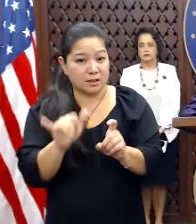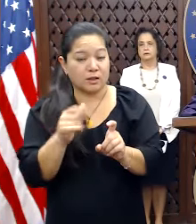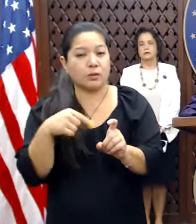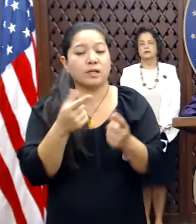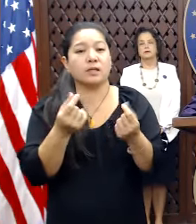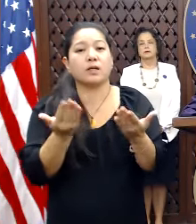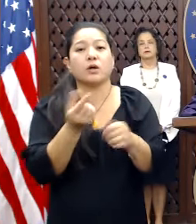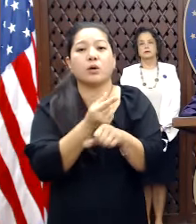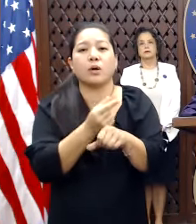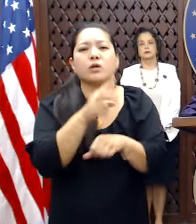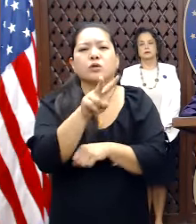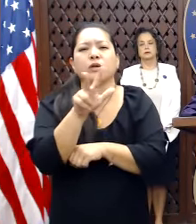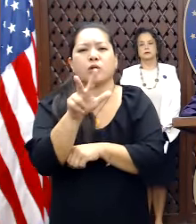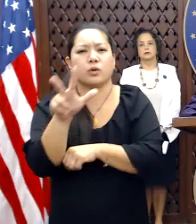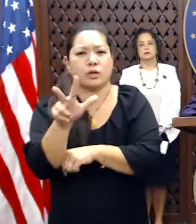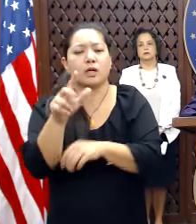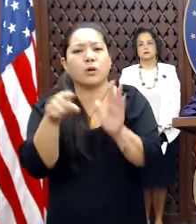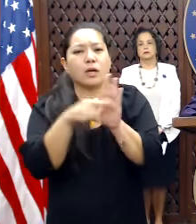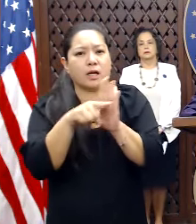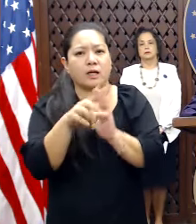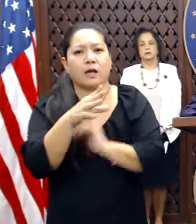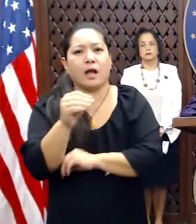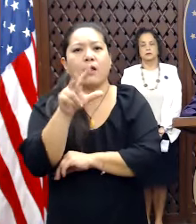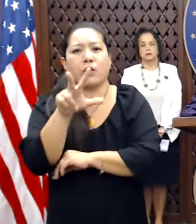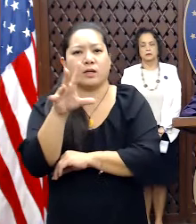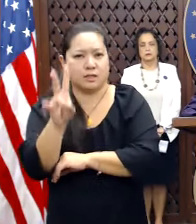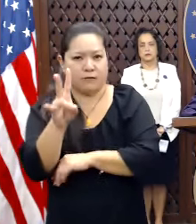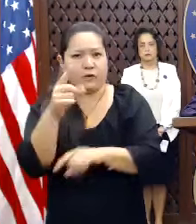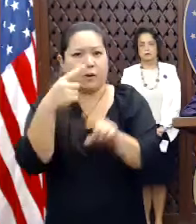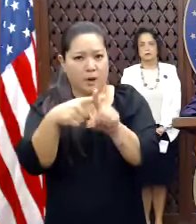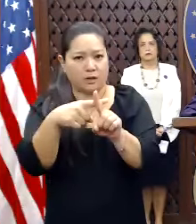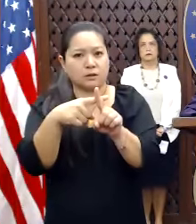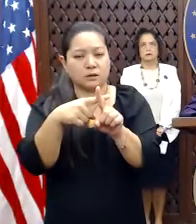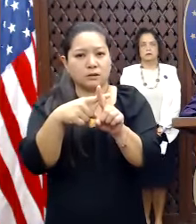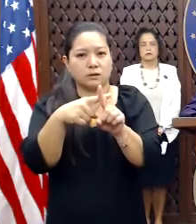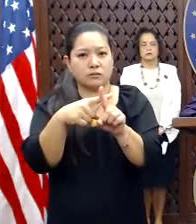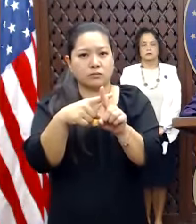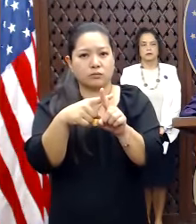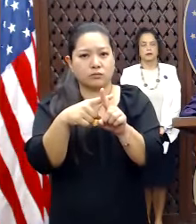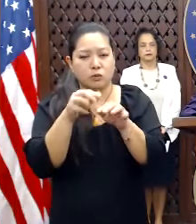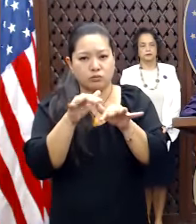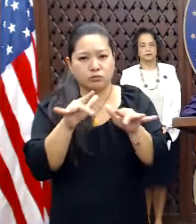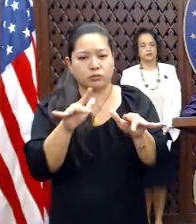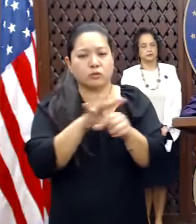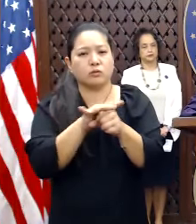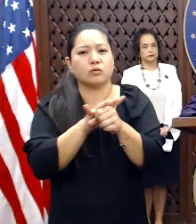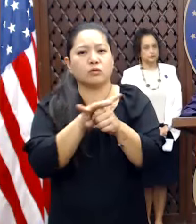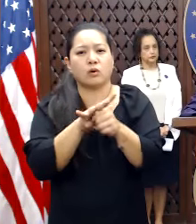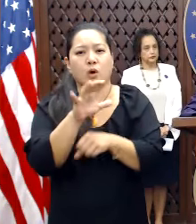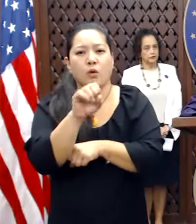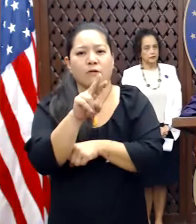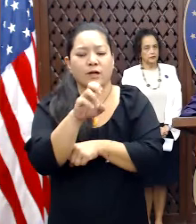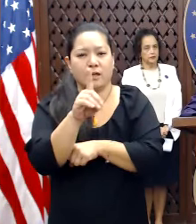conducted, 233 were negative and 37 are positive. In regards to the